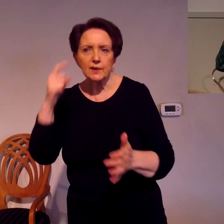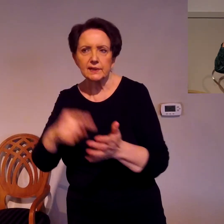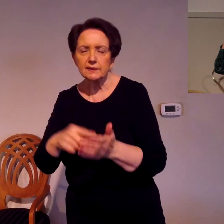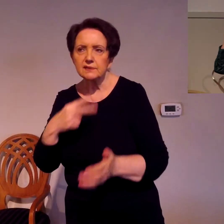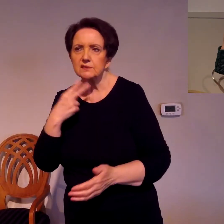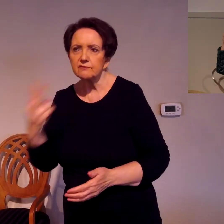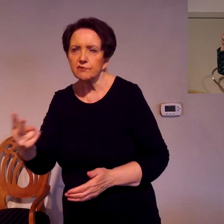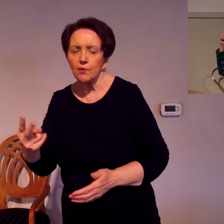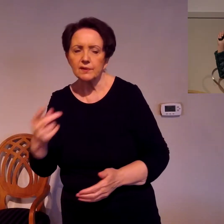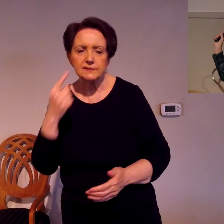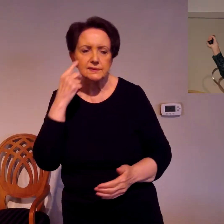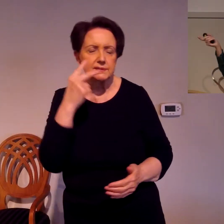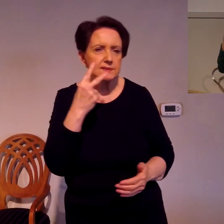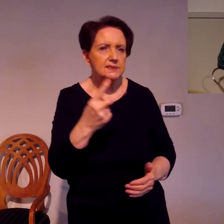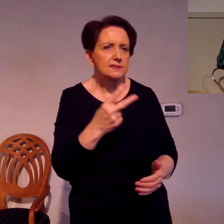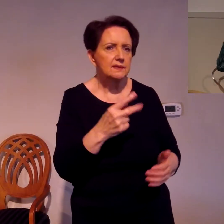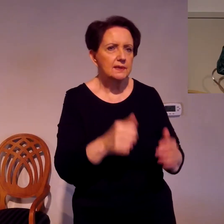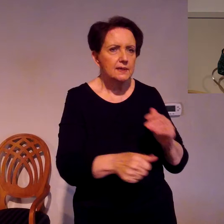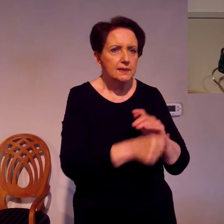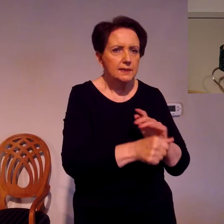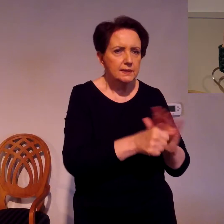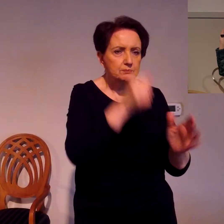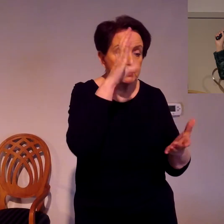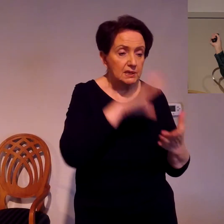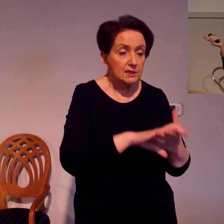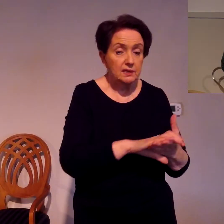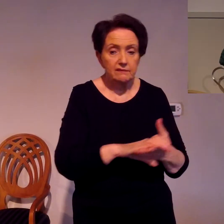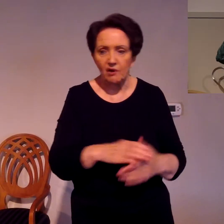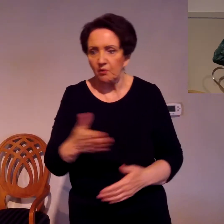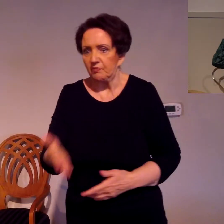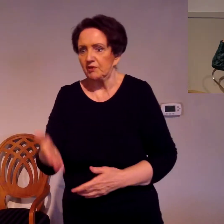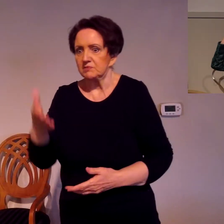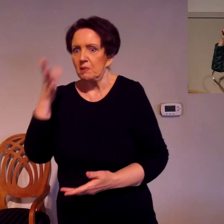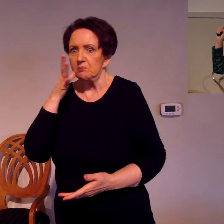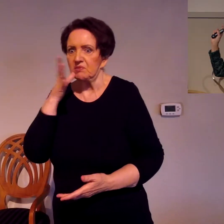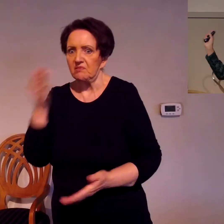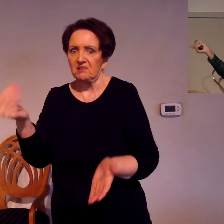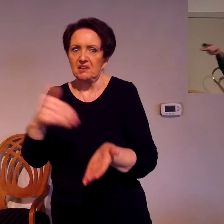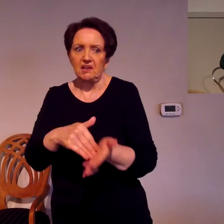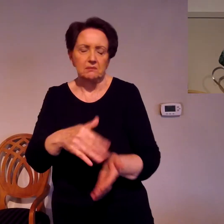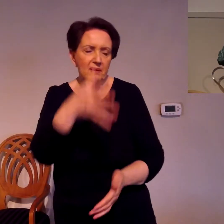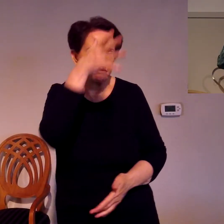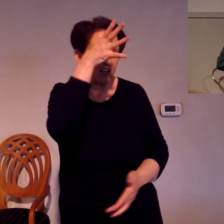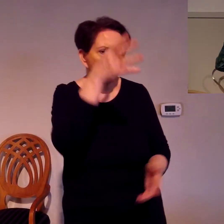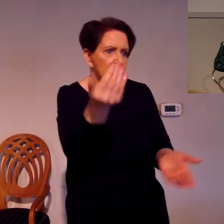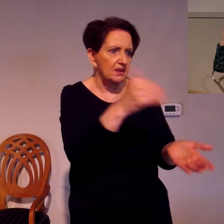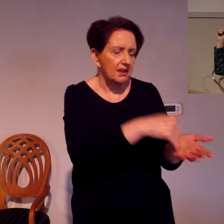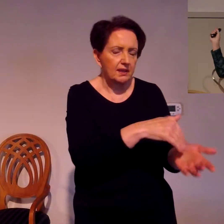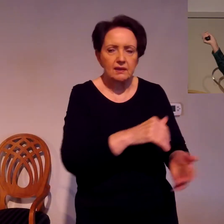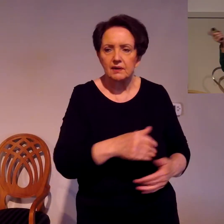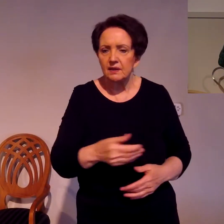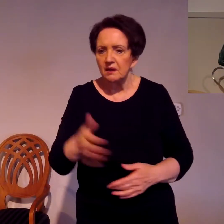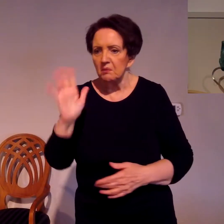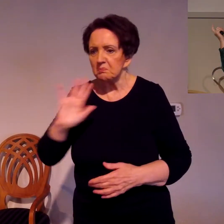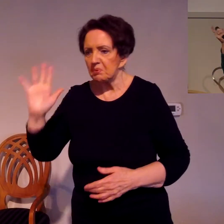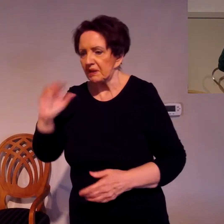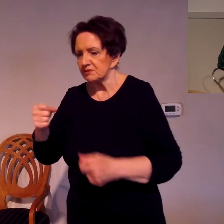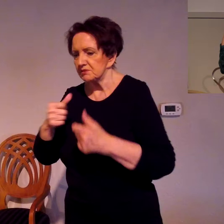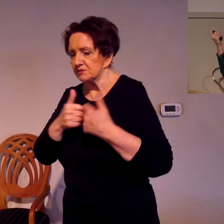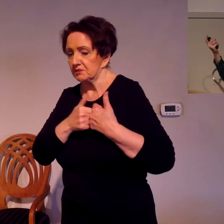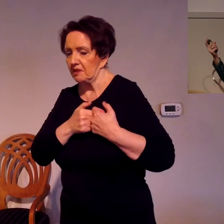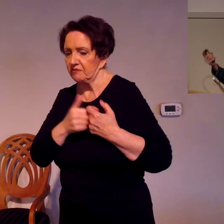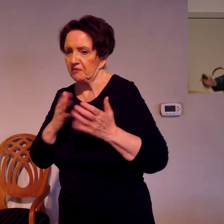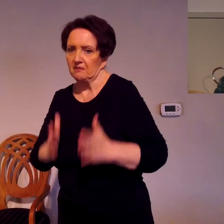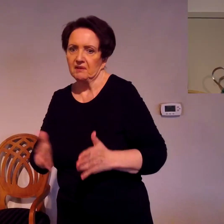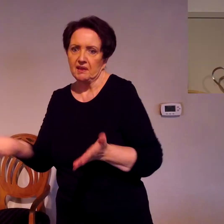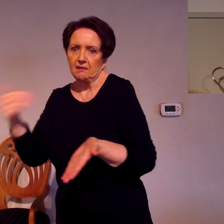oh, there's that hidden belief again. Oh, there's my mother again. Oh, there's my father again. Oh, there's the past lover again. Oh, whatever